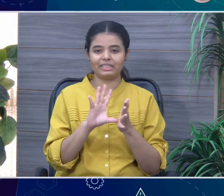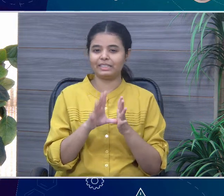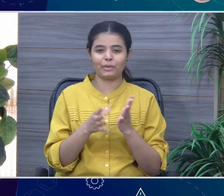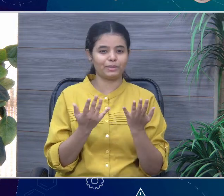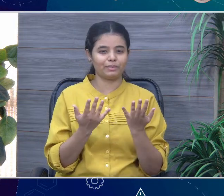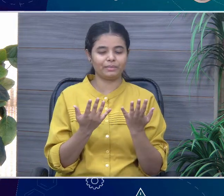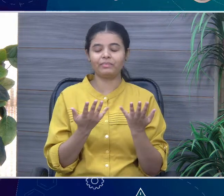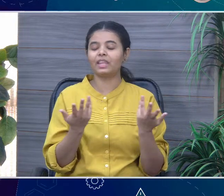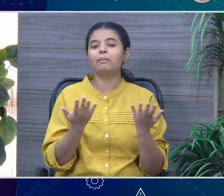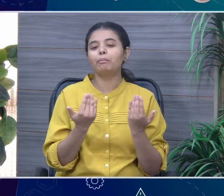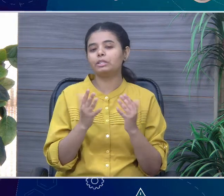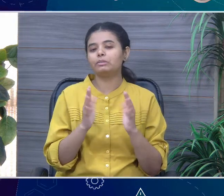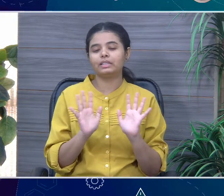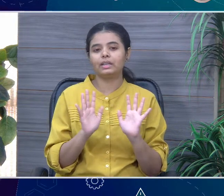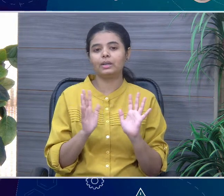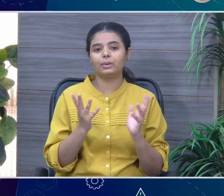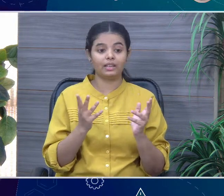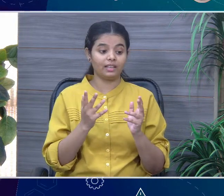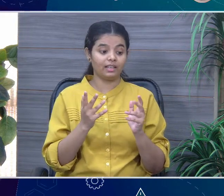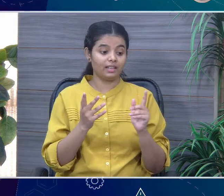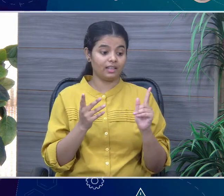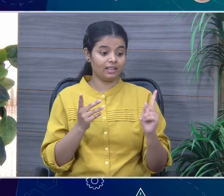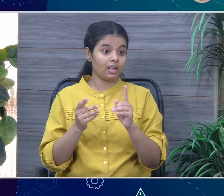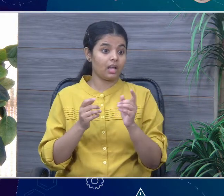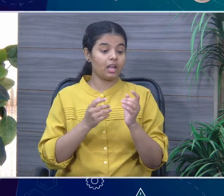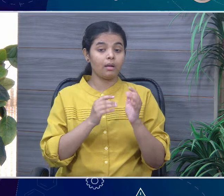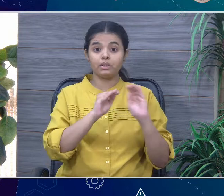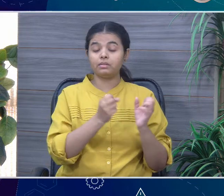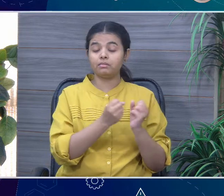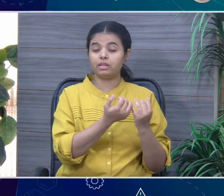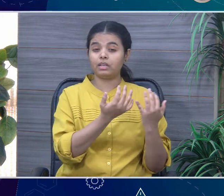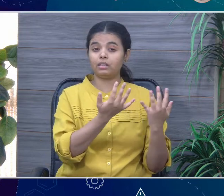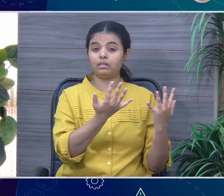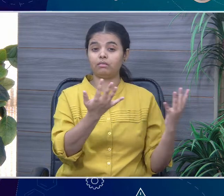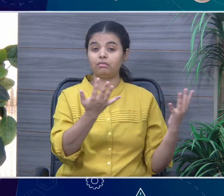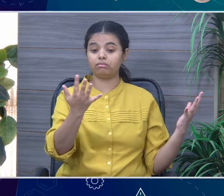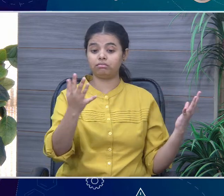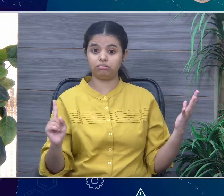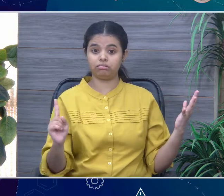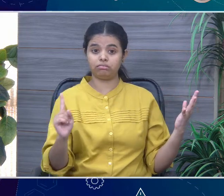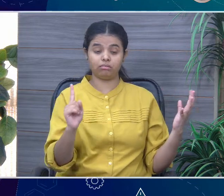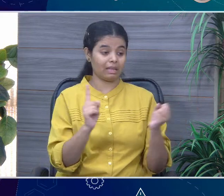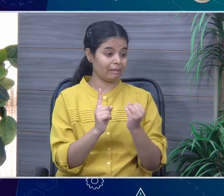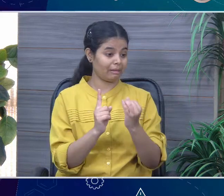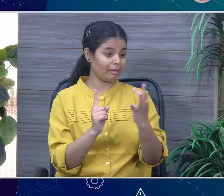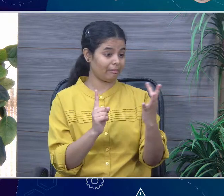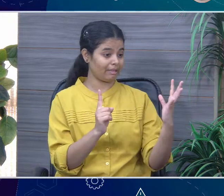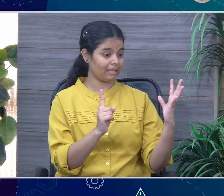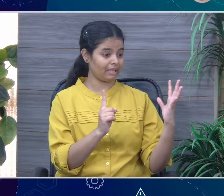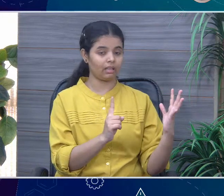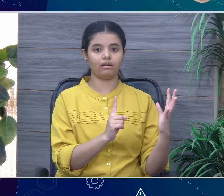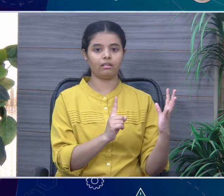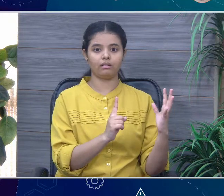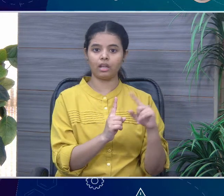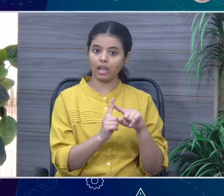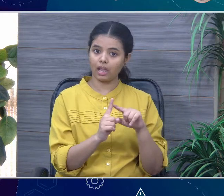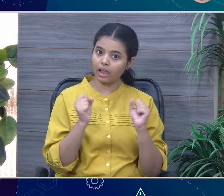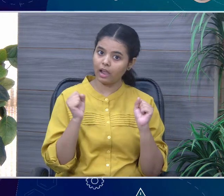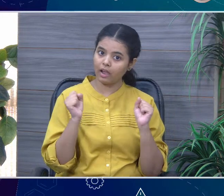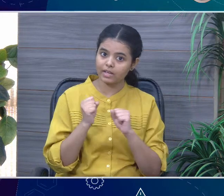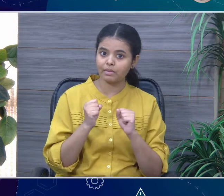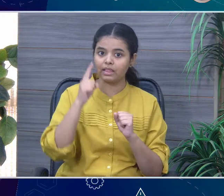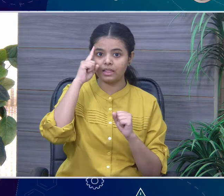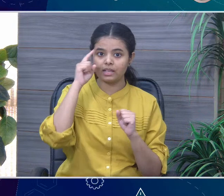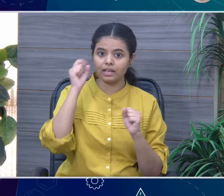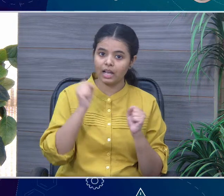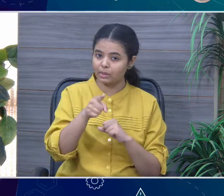in the general classroom where there are many other children, and the child with autism may not be comfortable. So what can